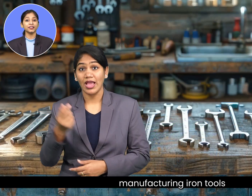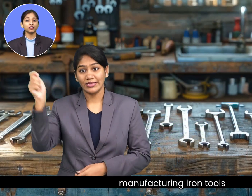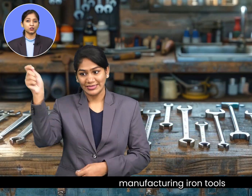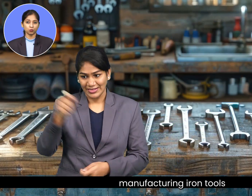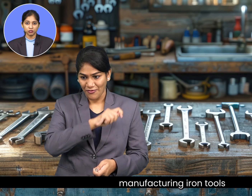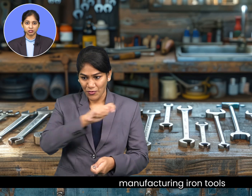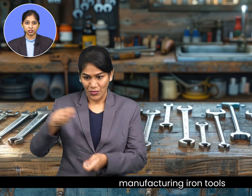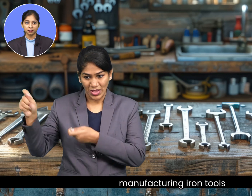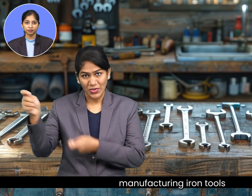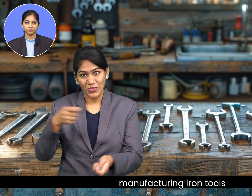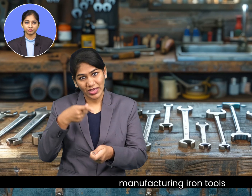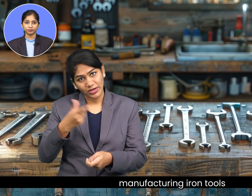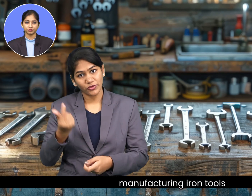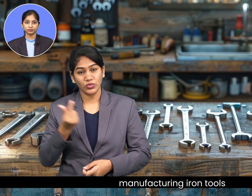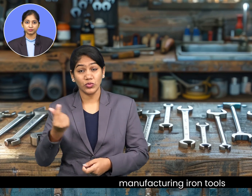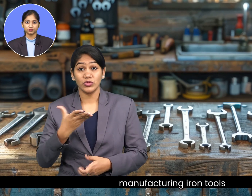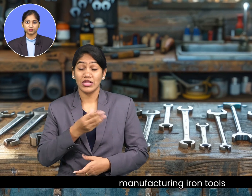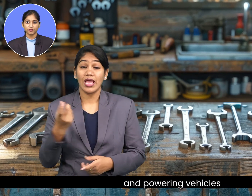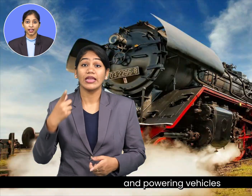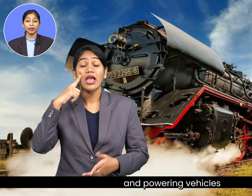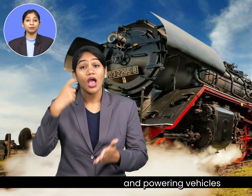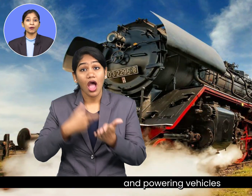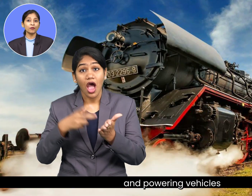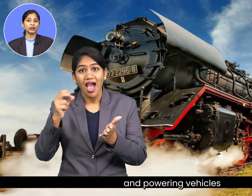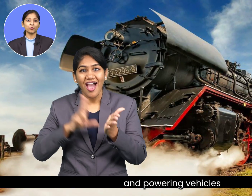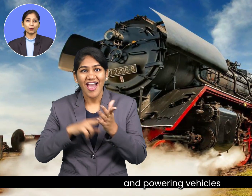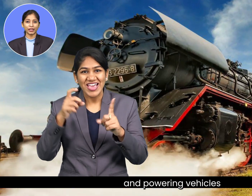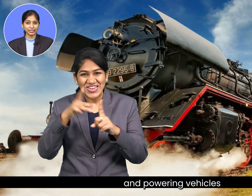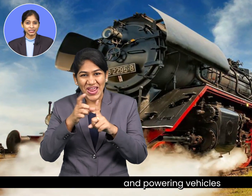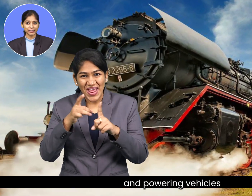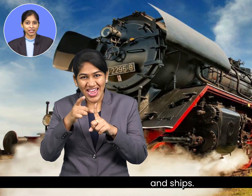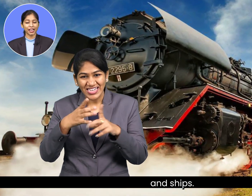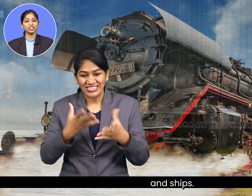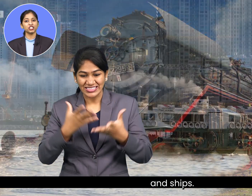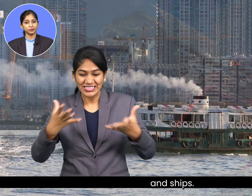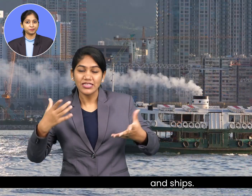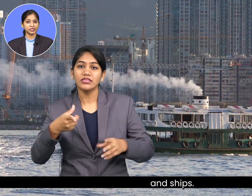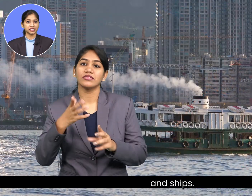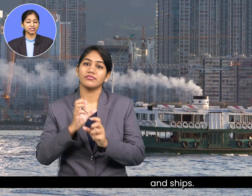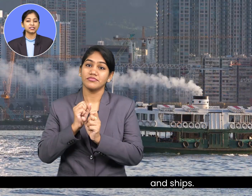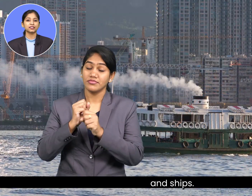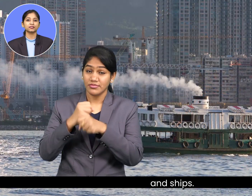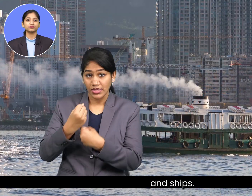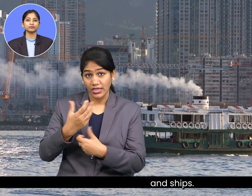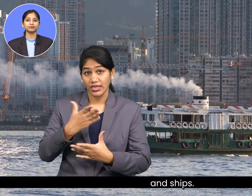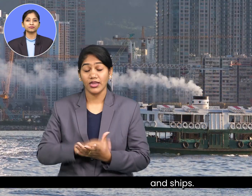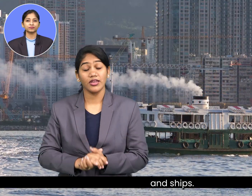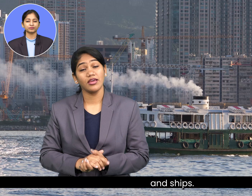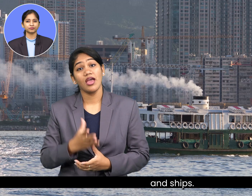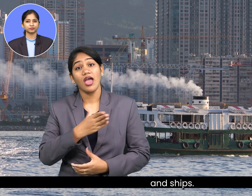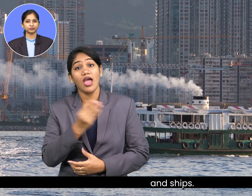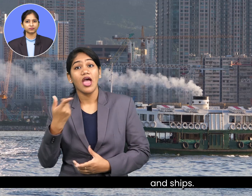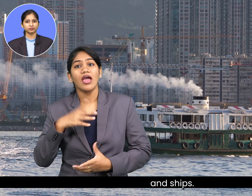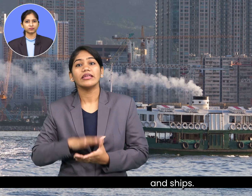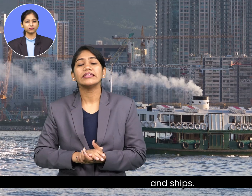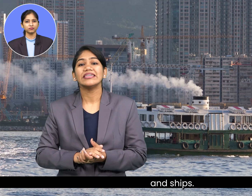manufacturing iron tools, and powering vehicles and ships.